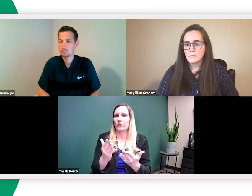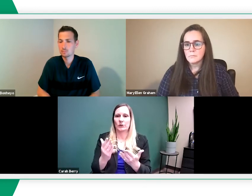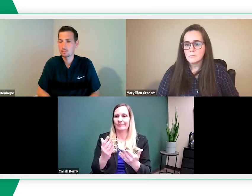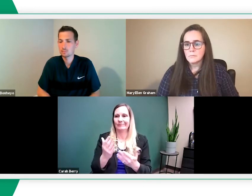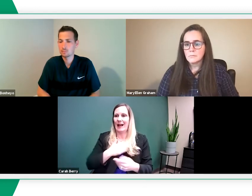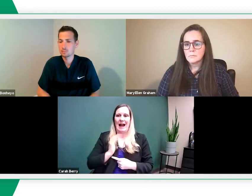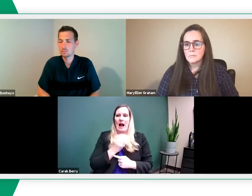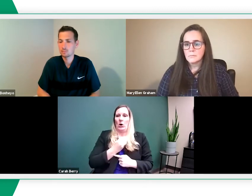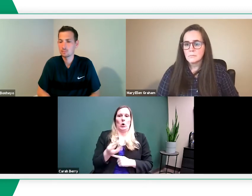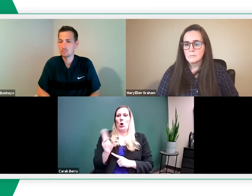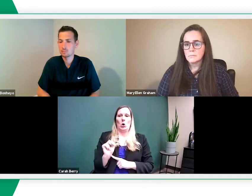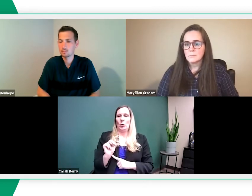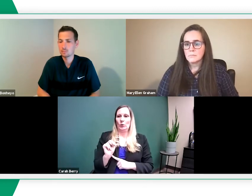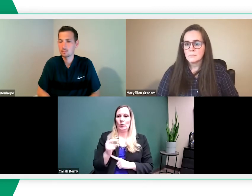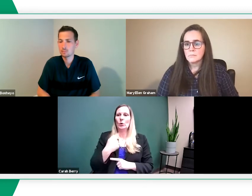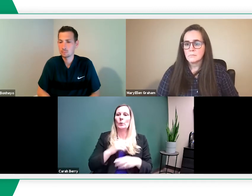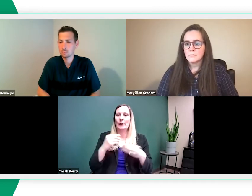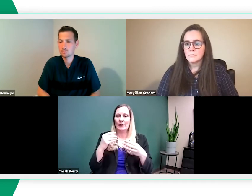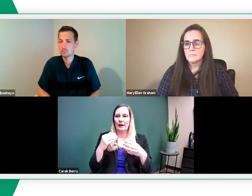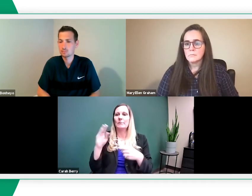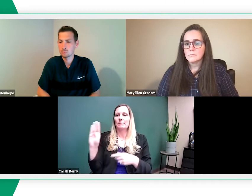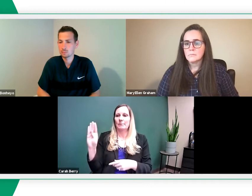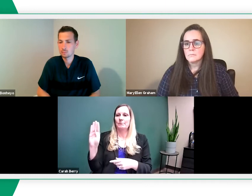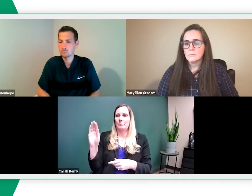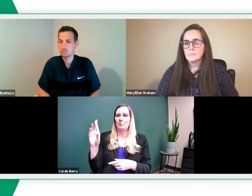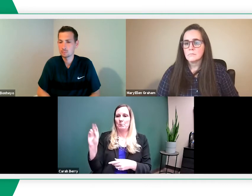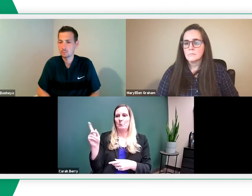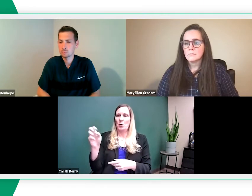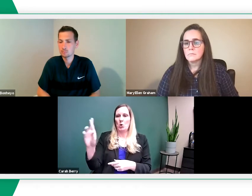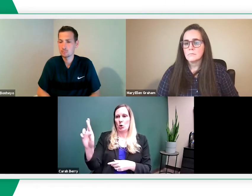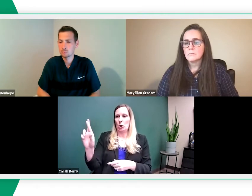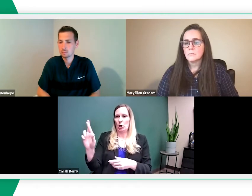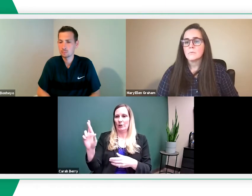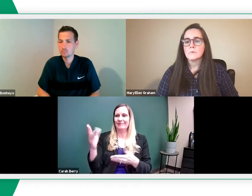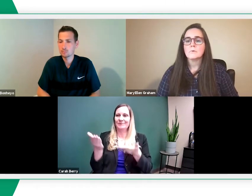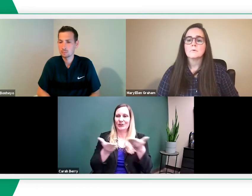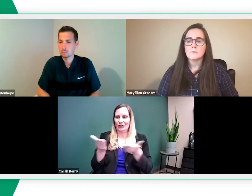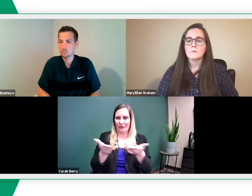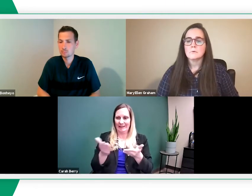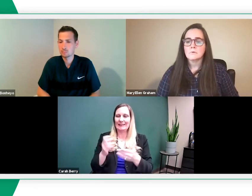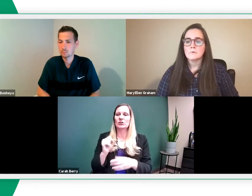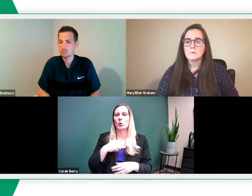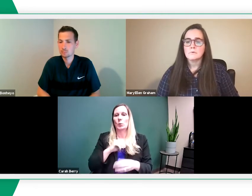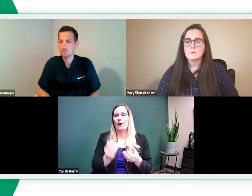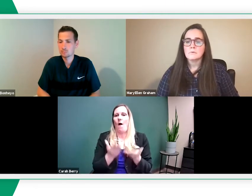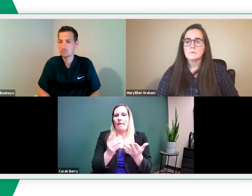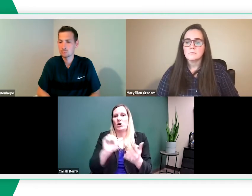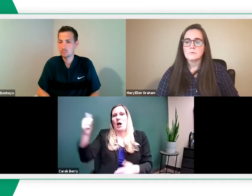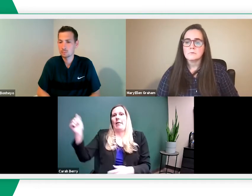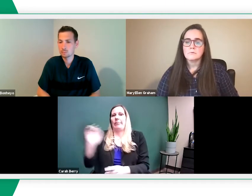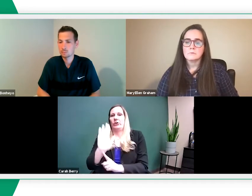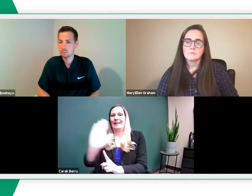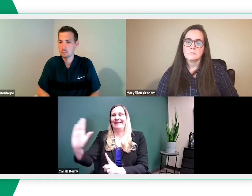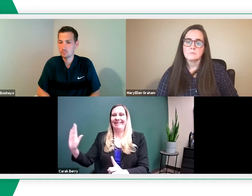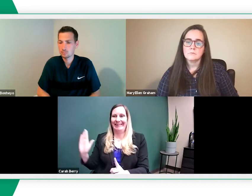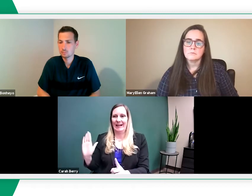So here at Edward Jones, we don't offer our own products. We are a broker. We are a brokerage